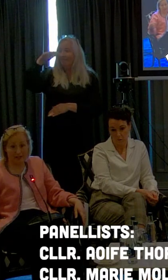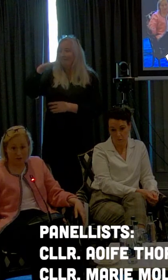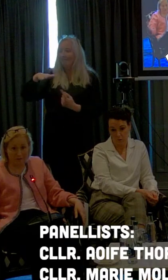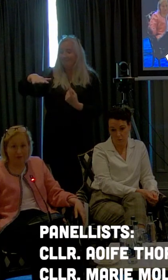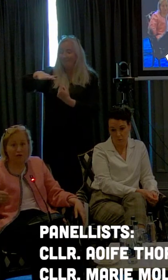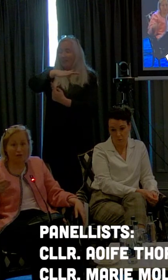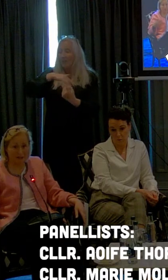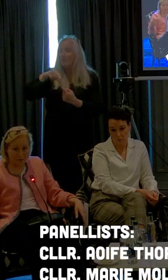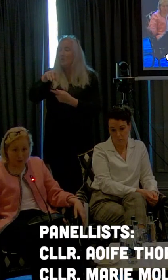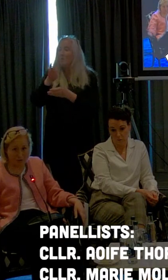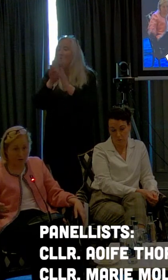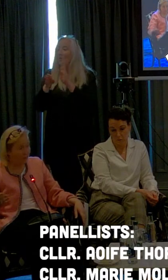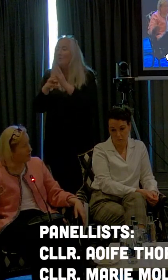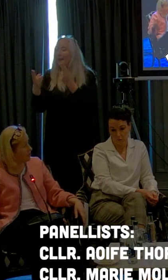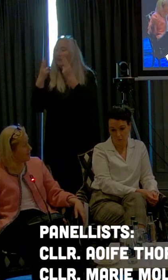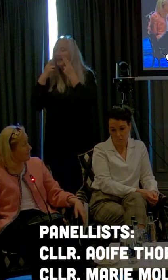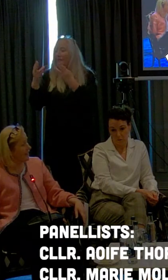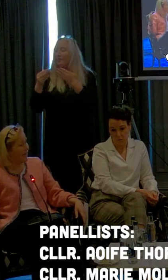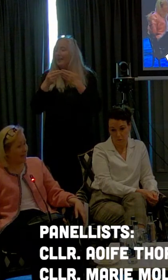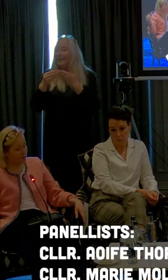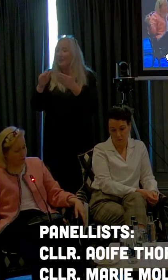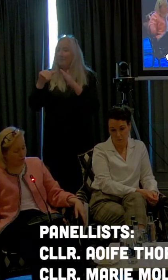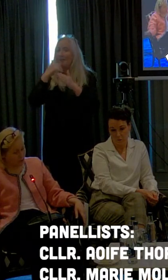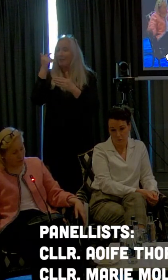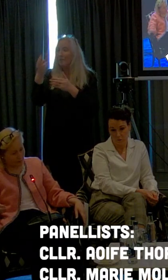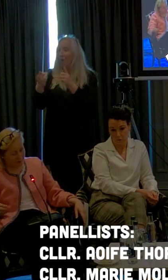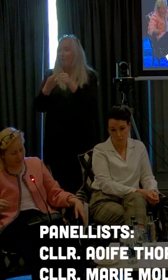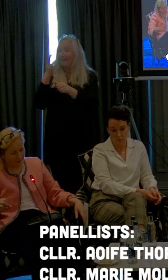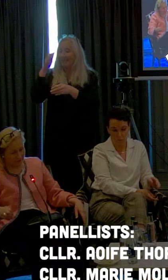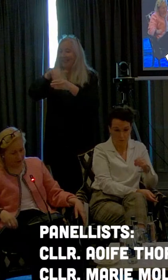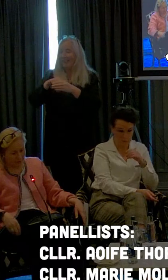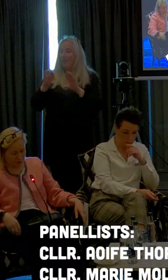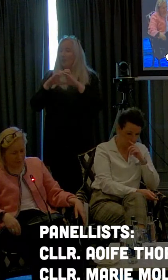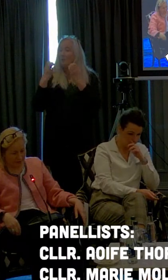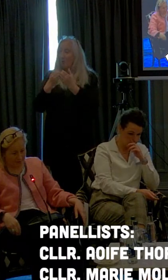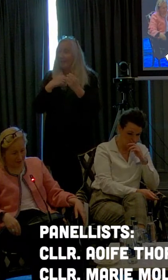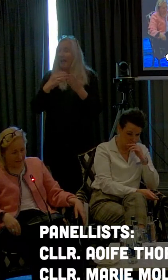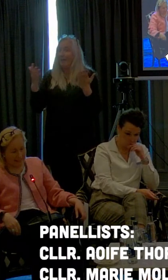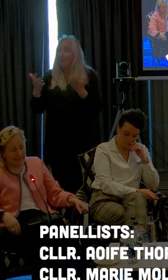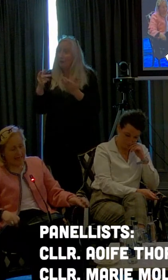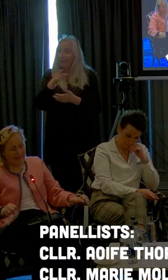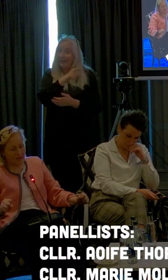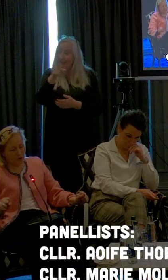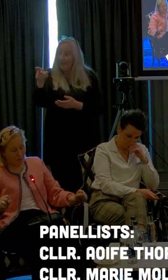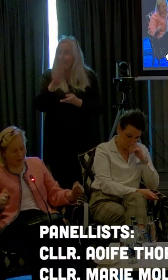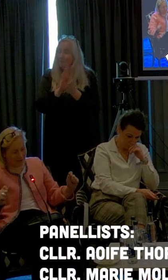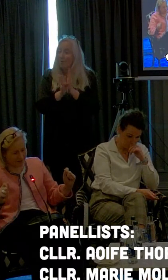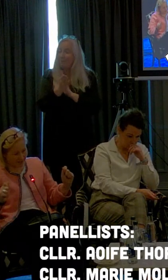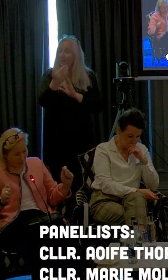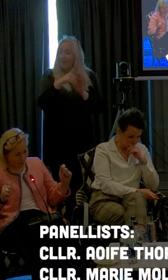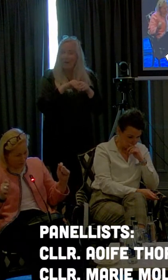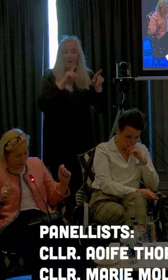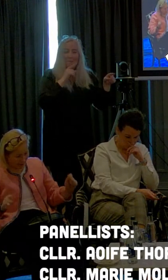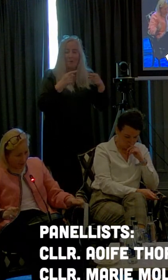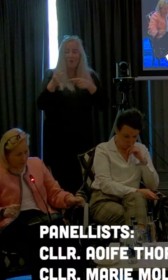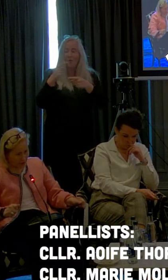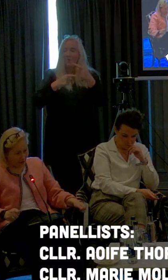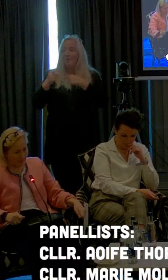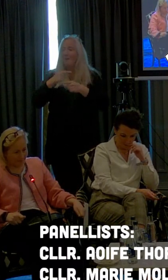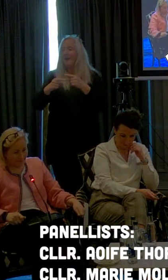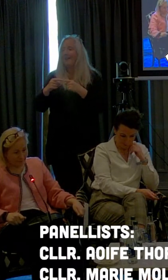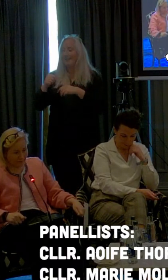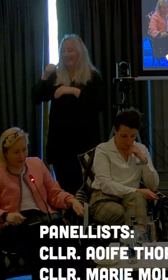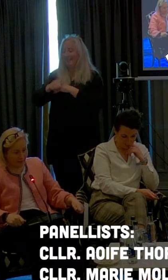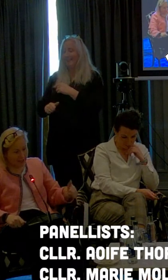natural leader because you're a leader in your own communities, and to encourage those people to get involved as much as possible. To go back to the day one of being a